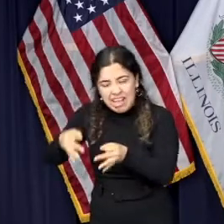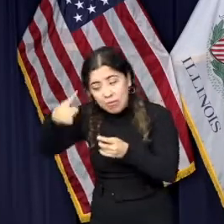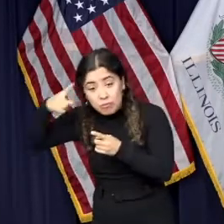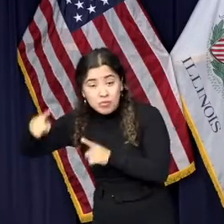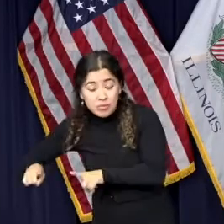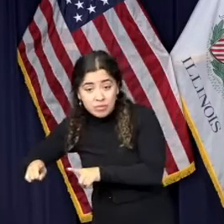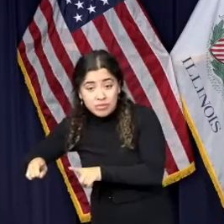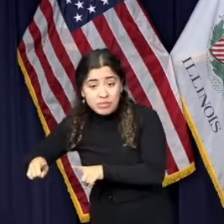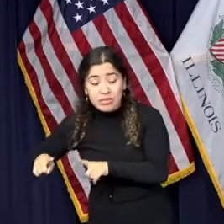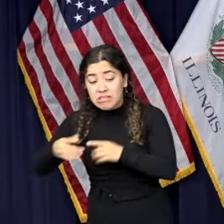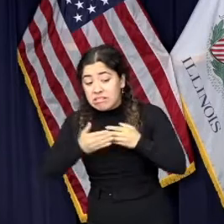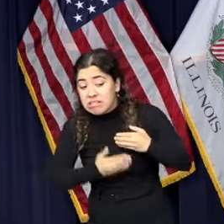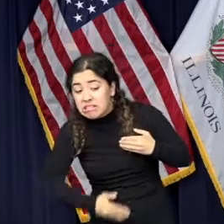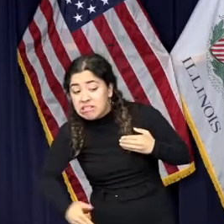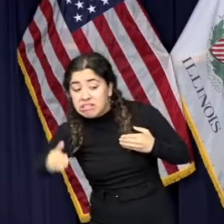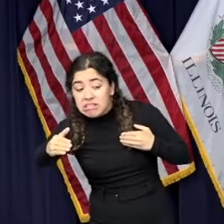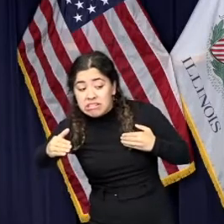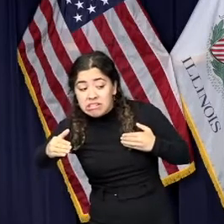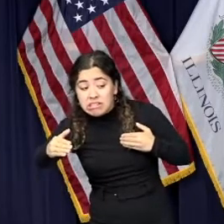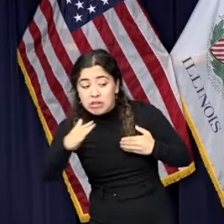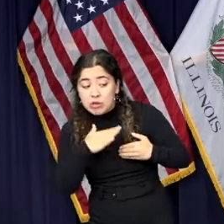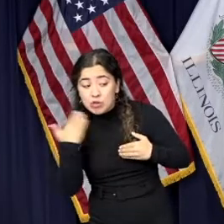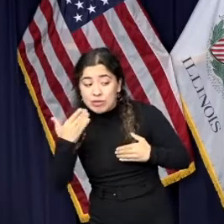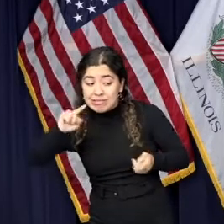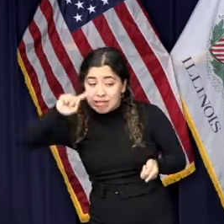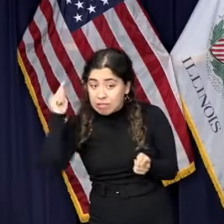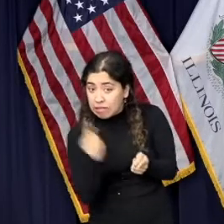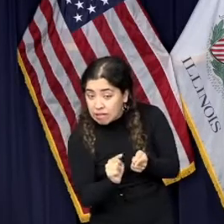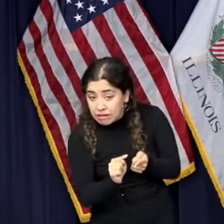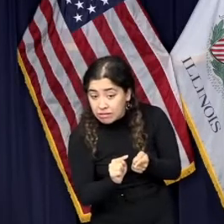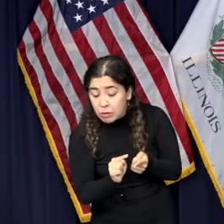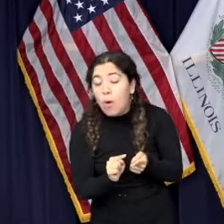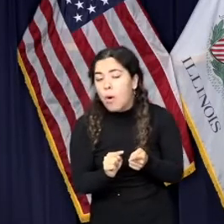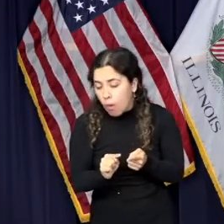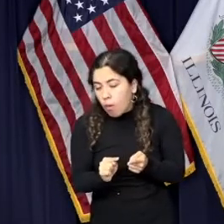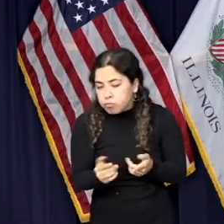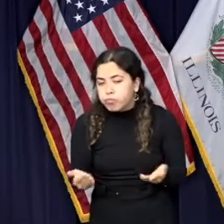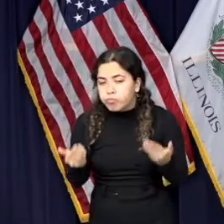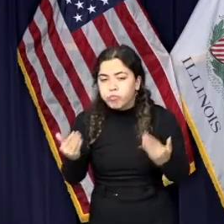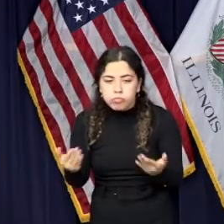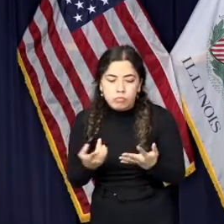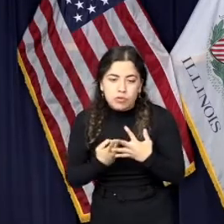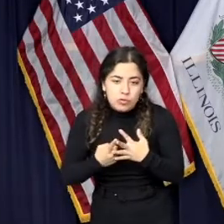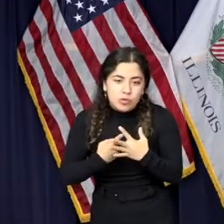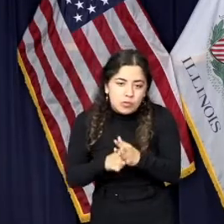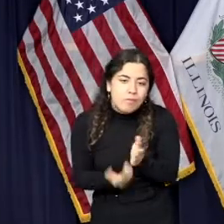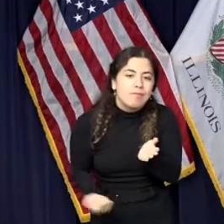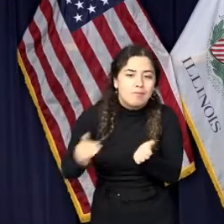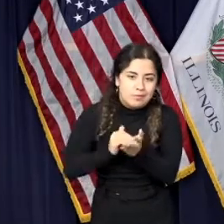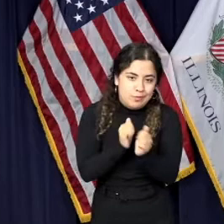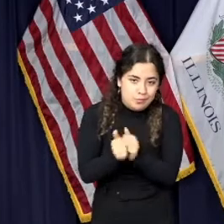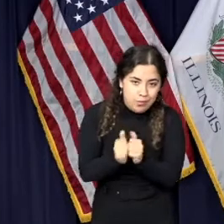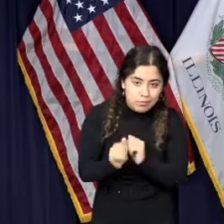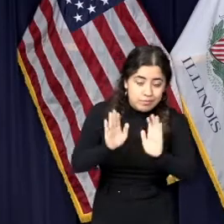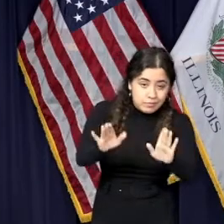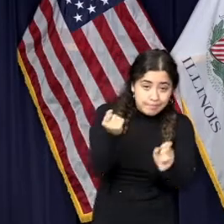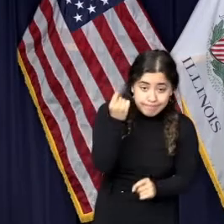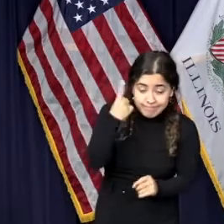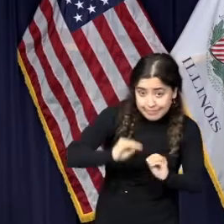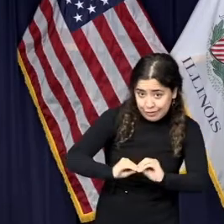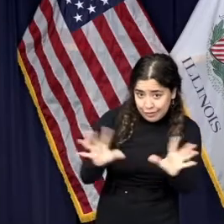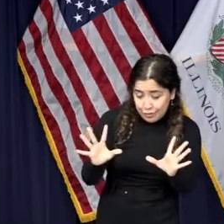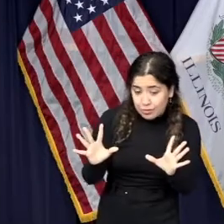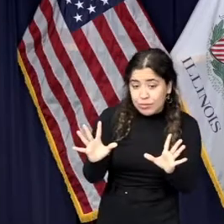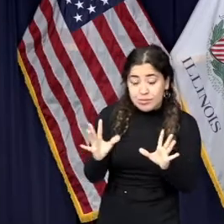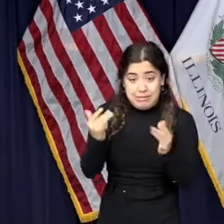and risks improve measurably, we will be able to restart these sports. I want to be clear that the restrictions